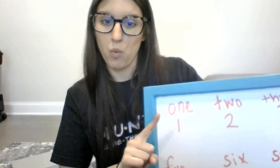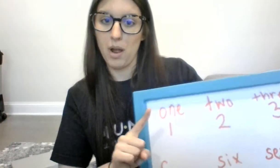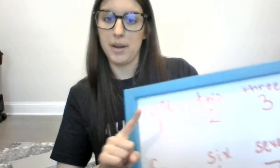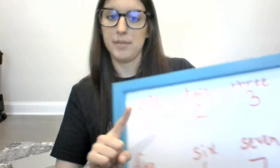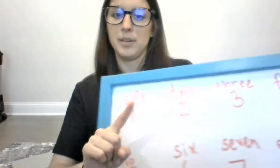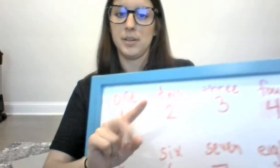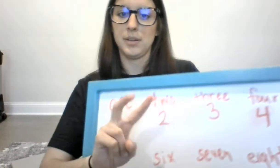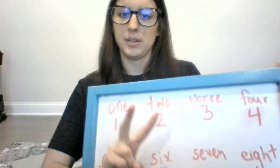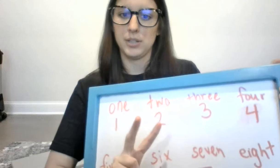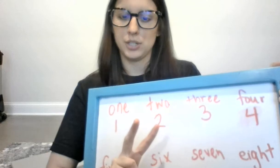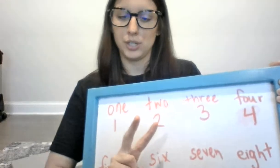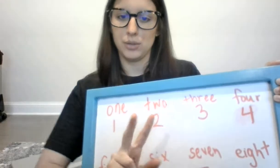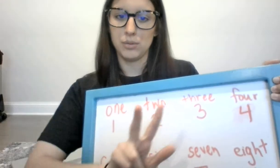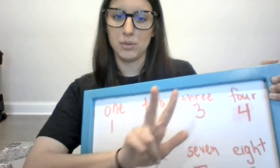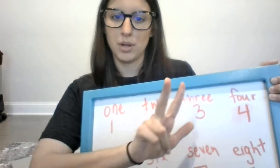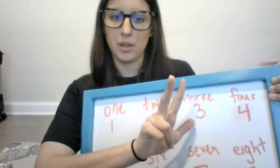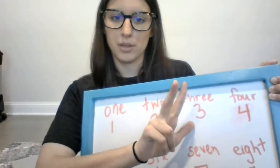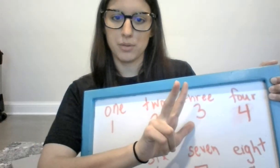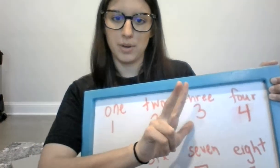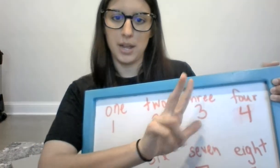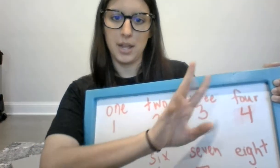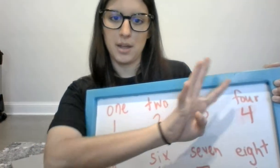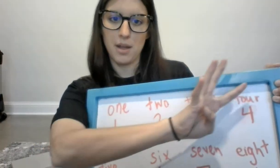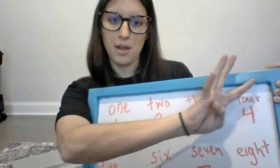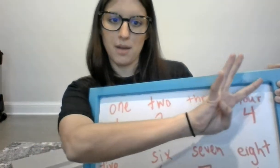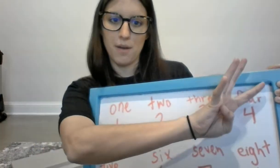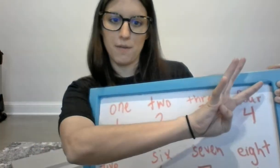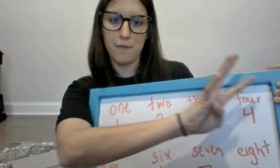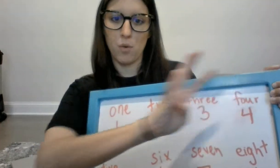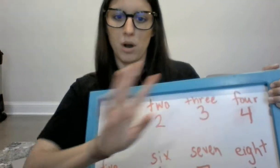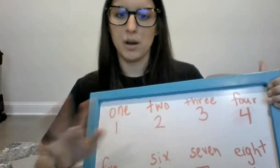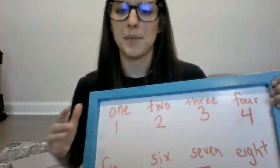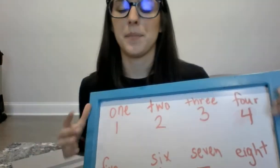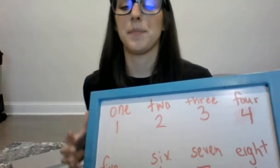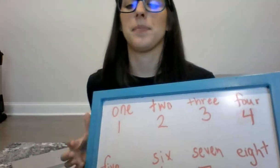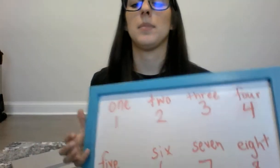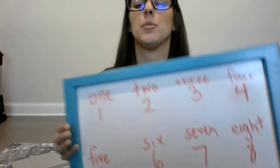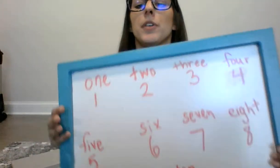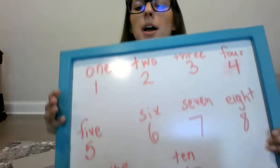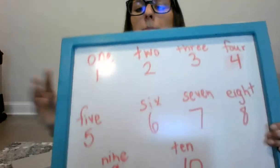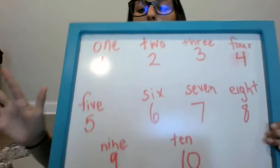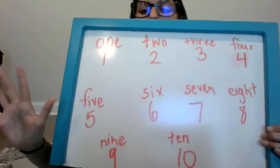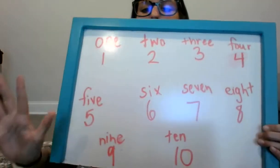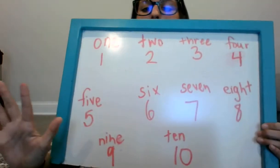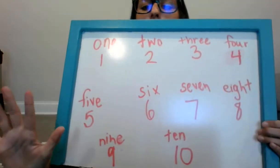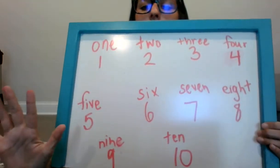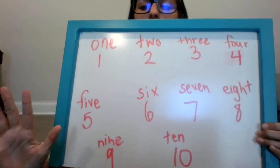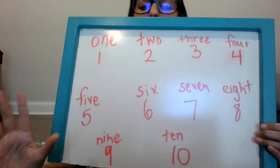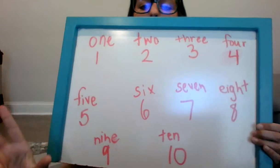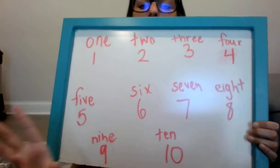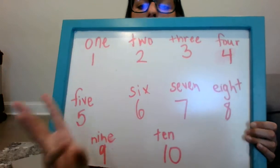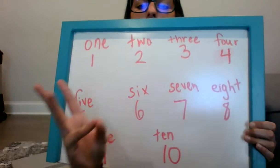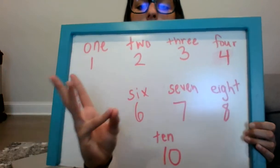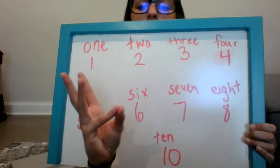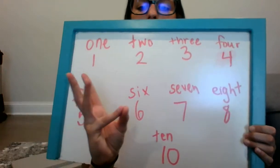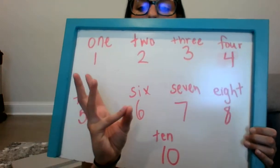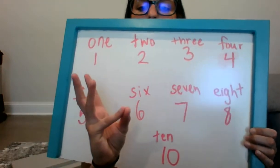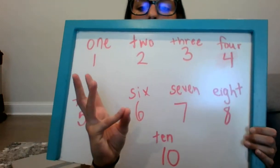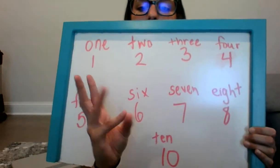1, 2, 3, 4. Move it up. 5, 6,